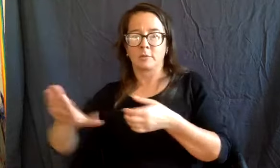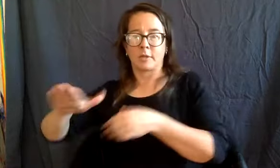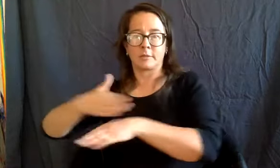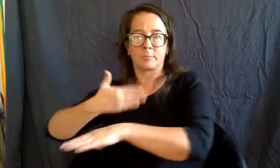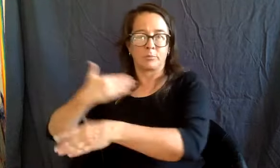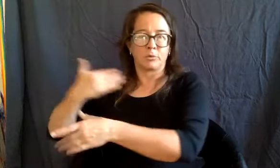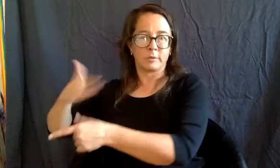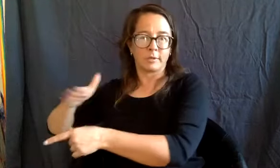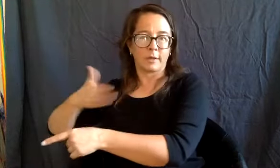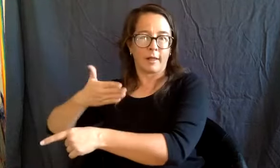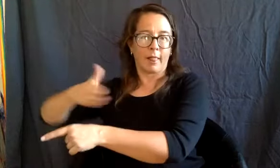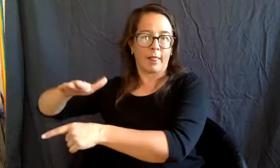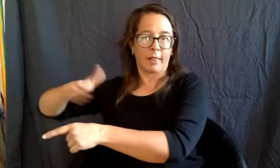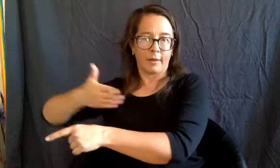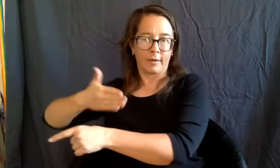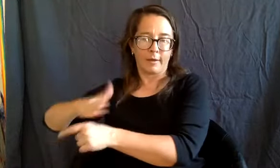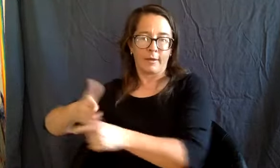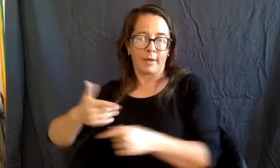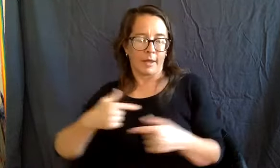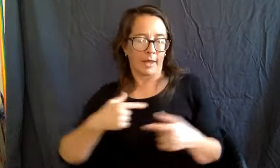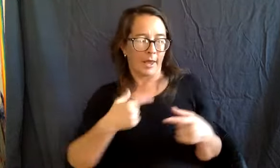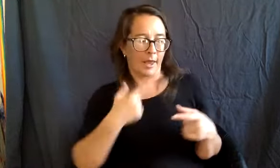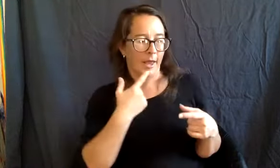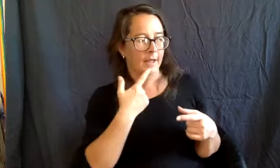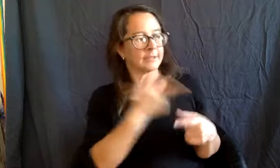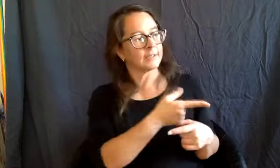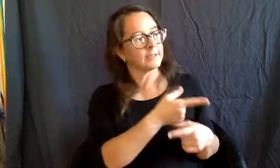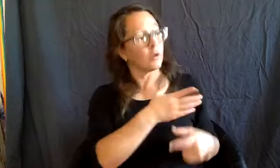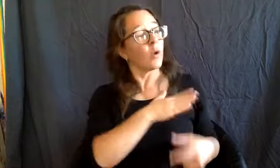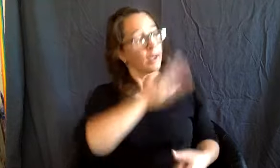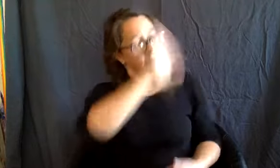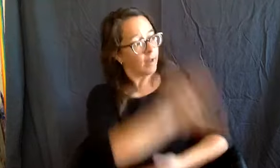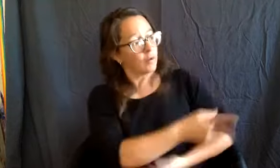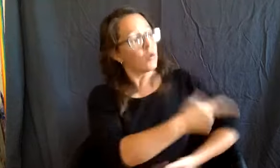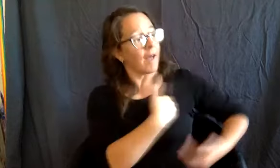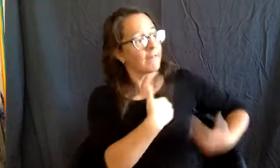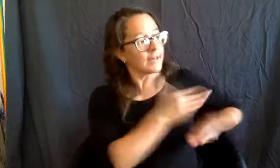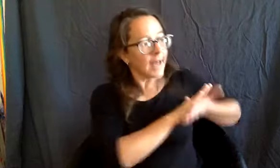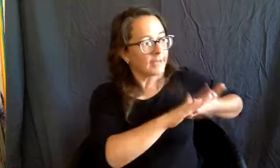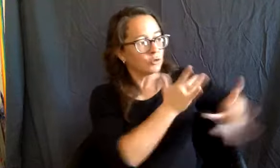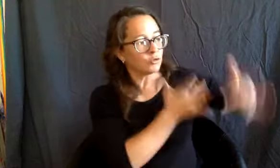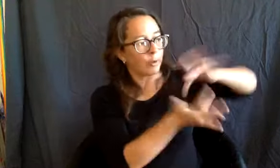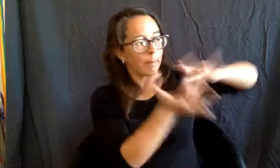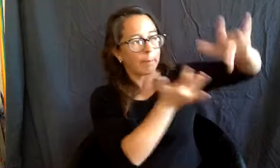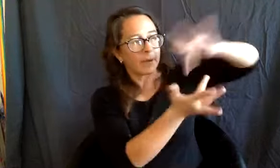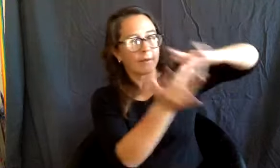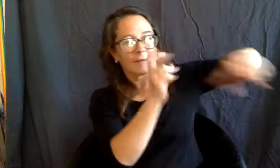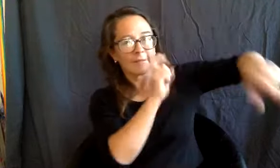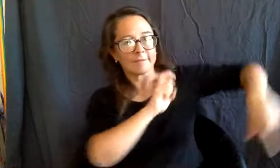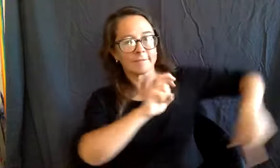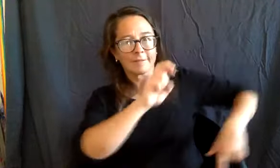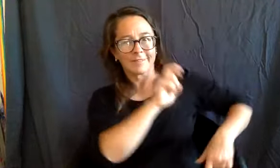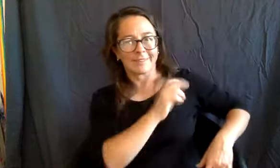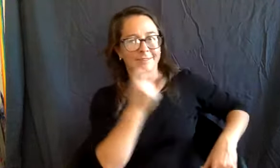hears this commotion and he comes walking in from the bedroom and he's like, "Okay, Earl, what'd you take? How much did you take?" And I showed him everything I took and all that kind of